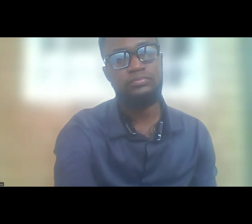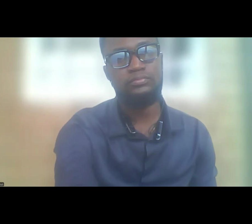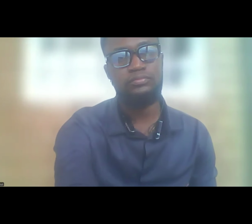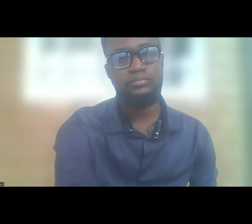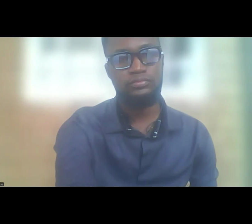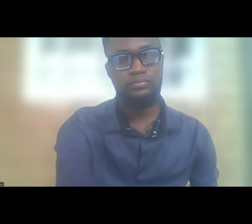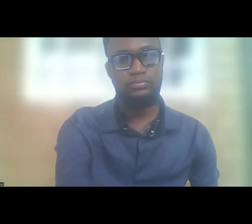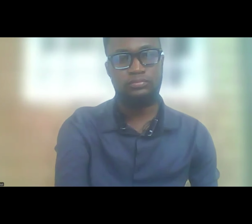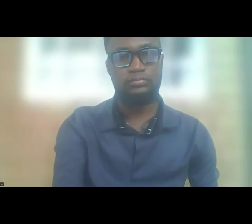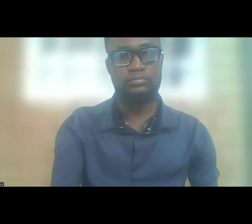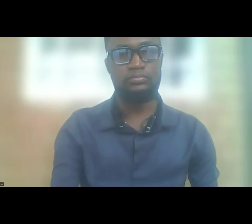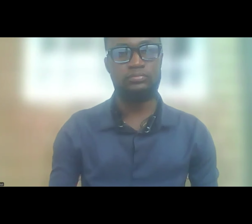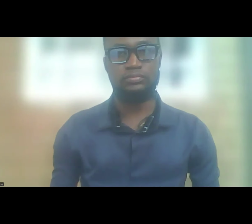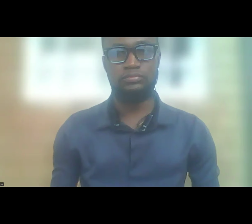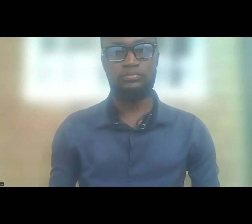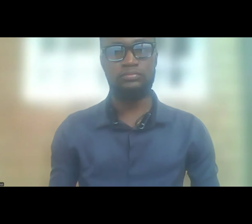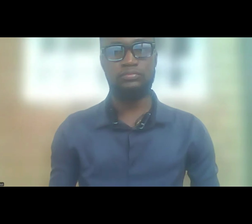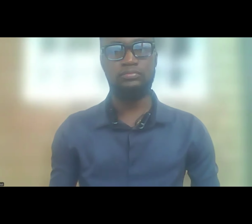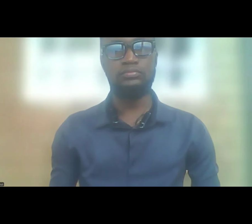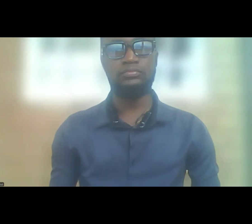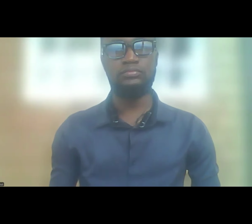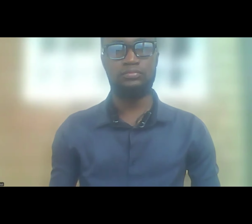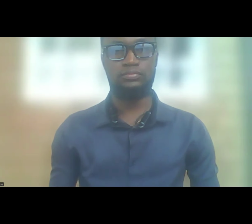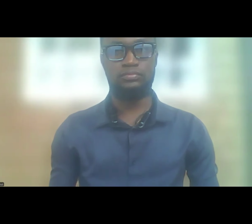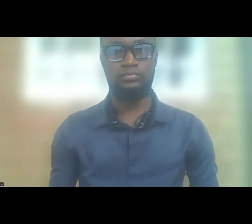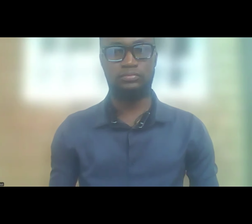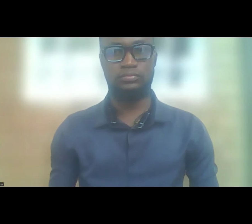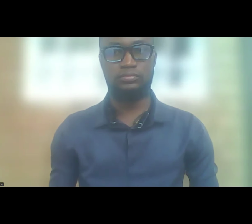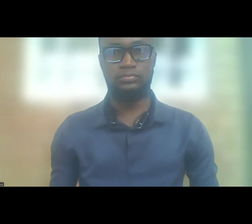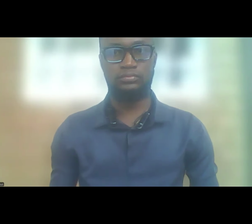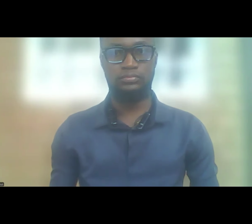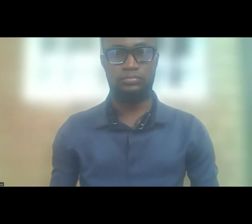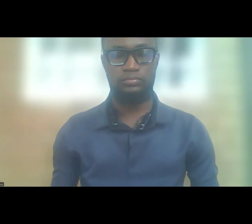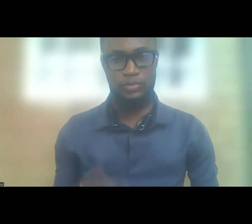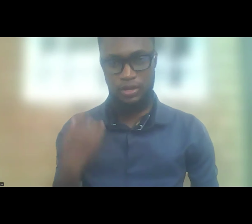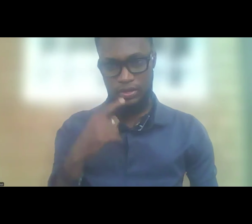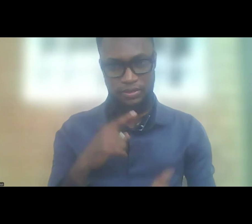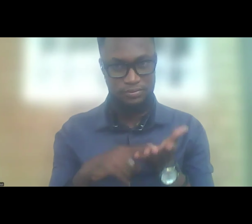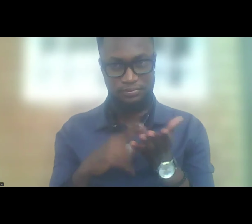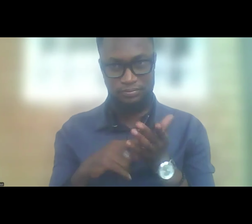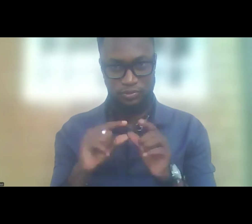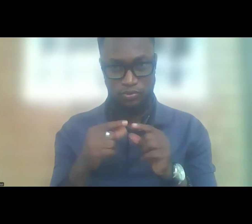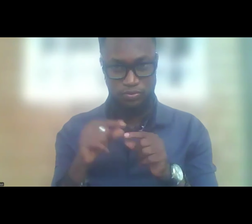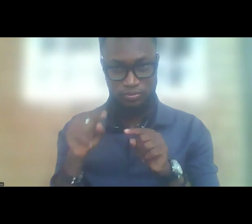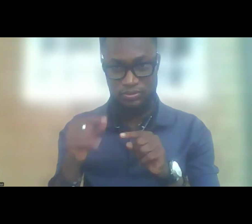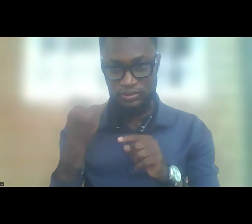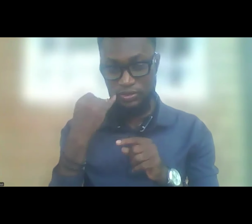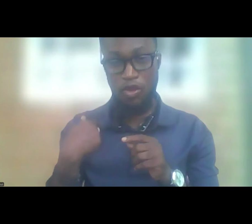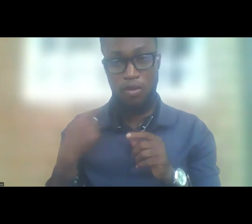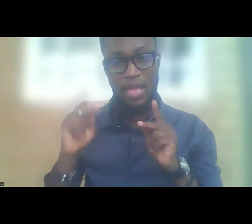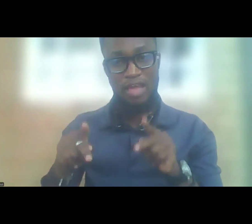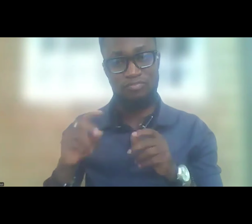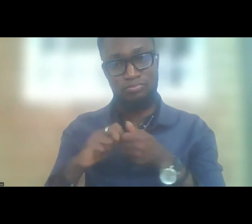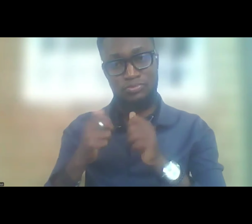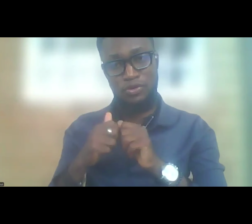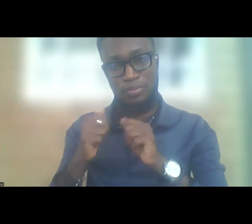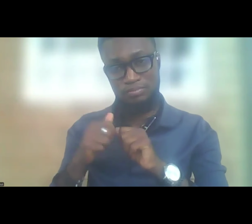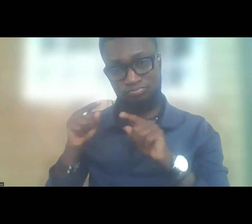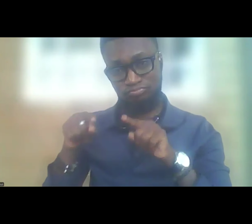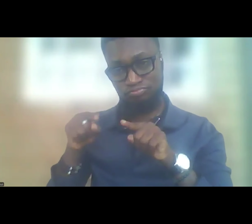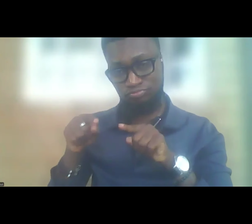of introductions. If people can go ahead and just say their names, what organization they are